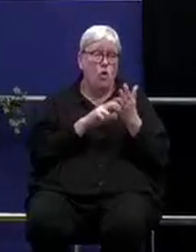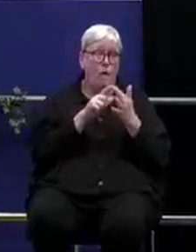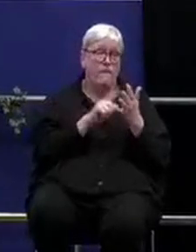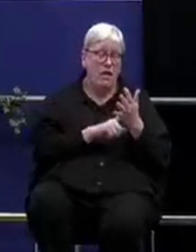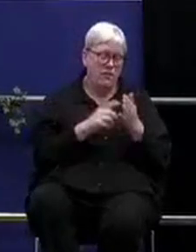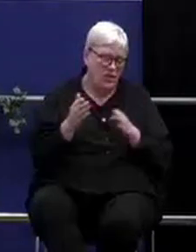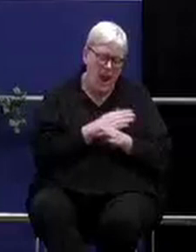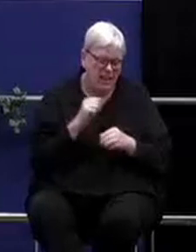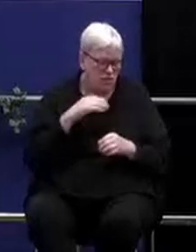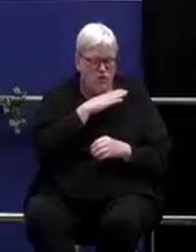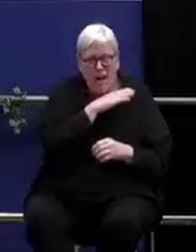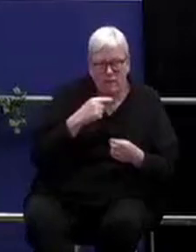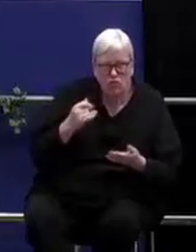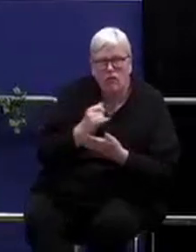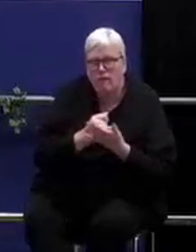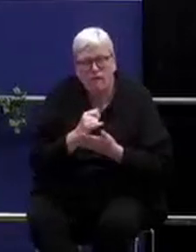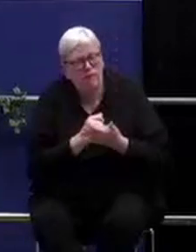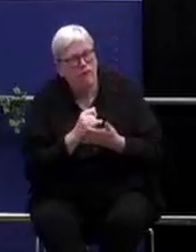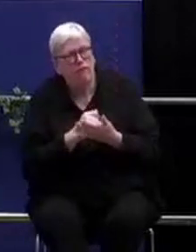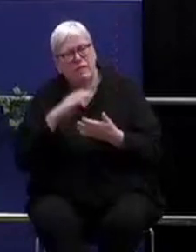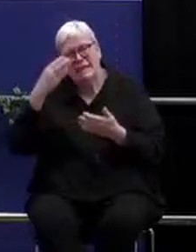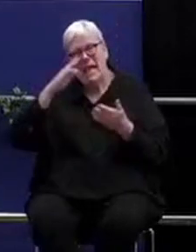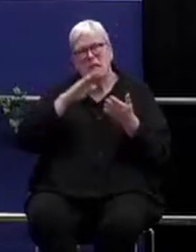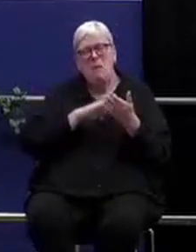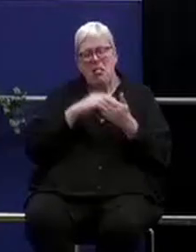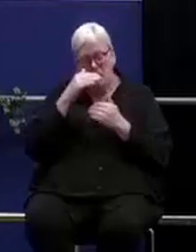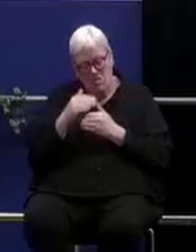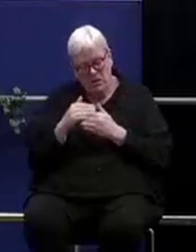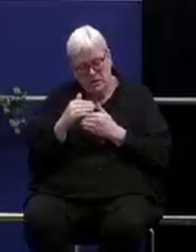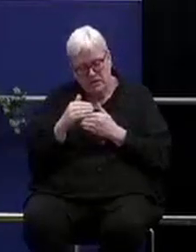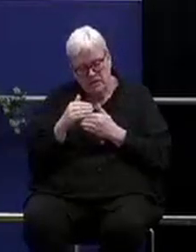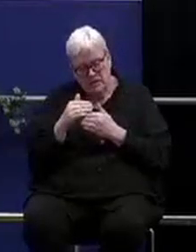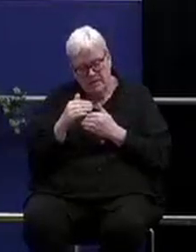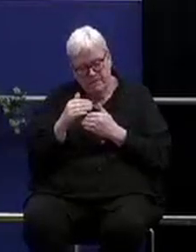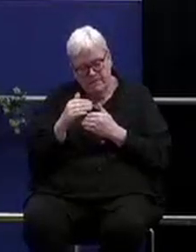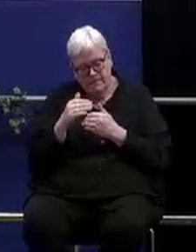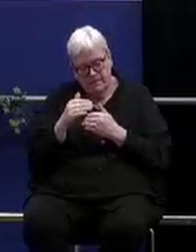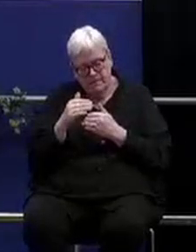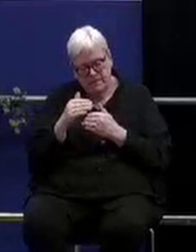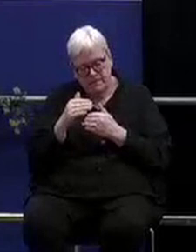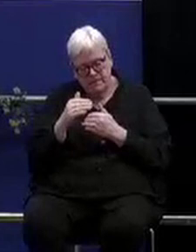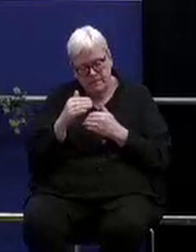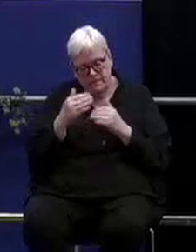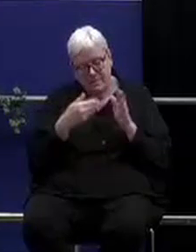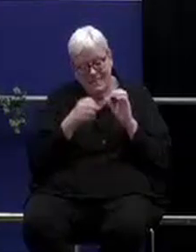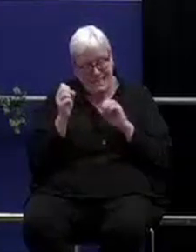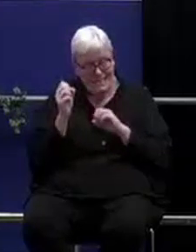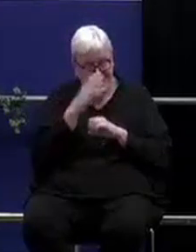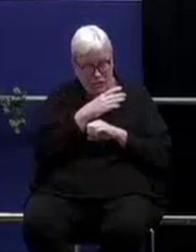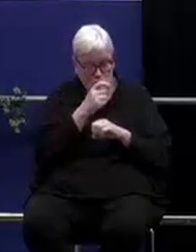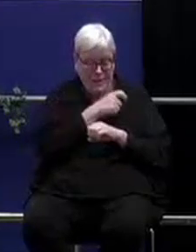draft, this very quickly. Within about 9 months, I had kind of the draft written and edited, and I signed with an agent very quickly. And it was an agent that